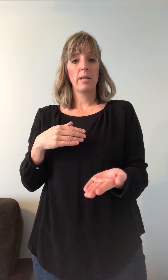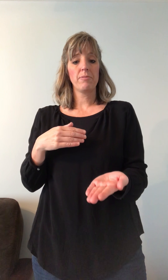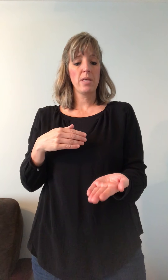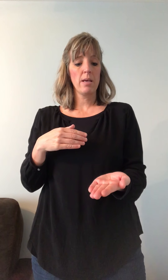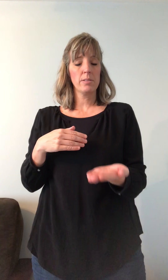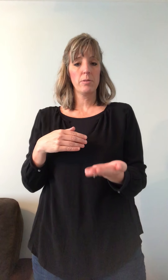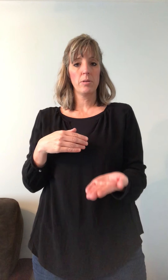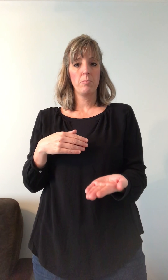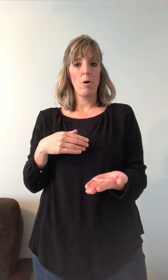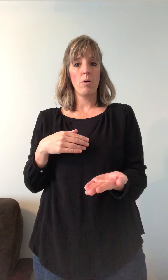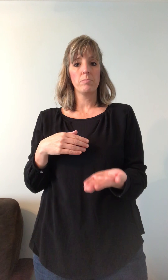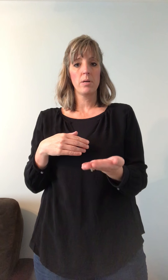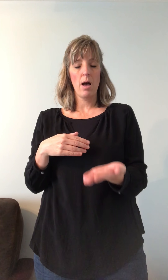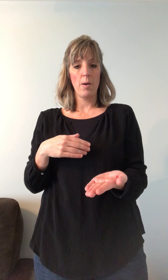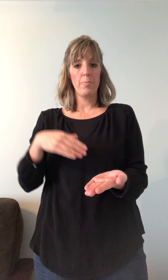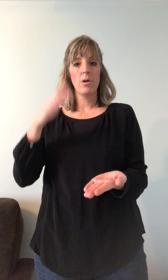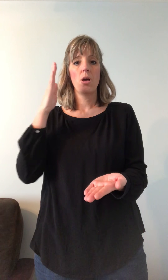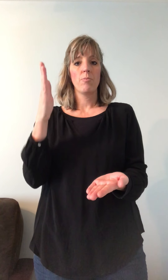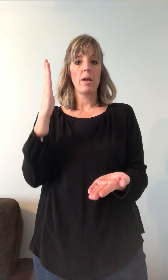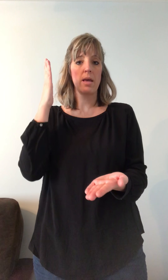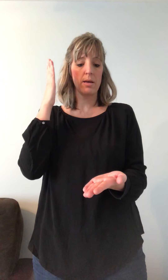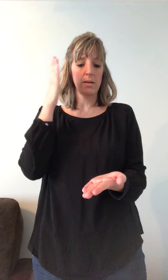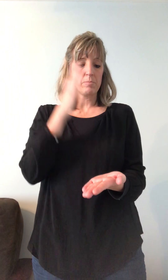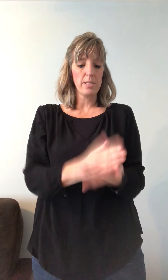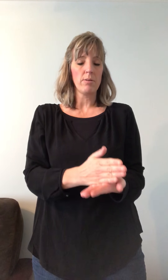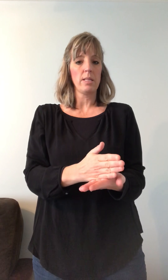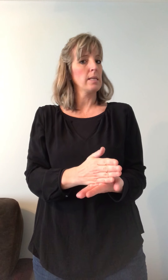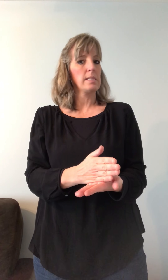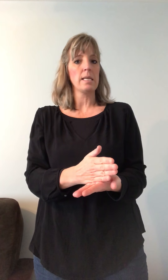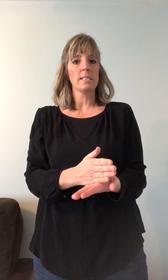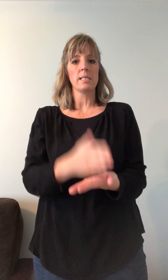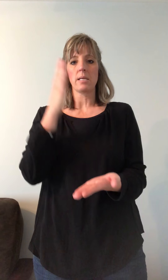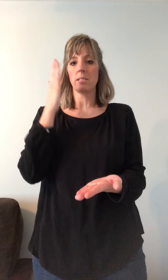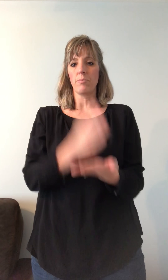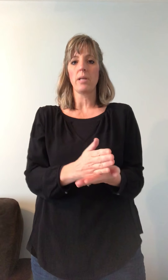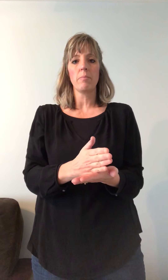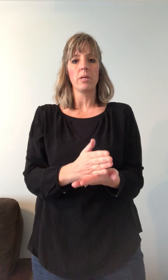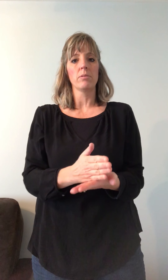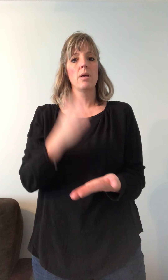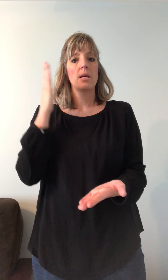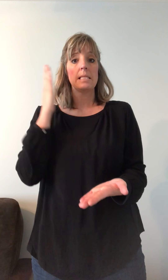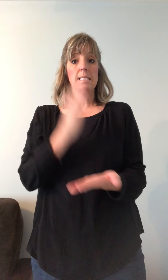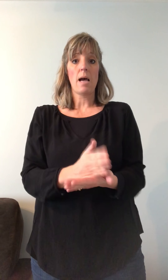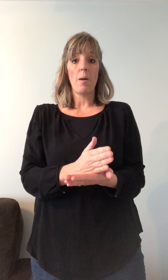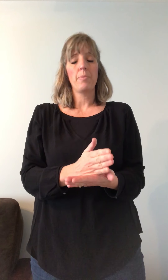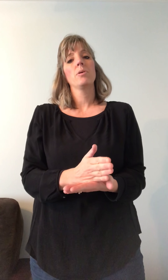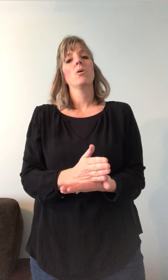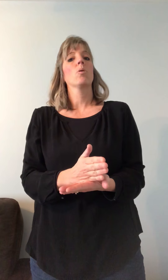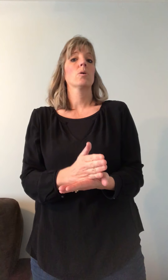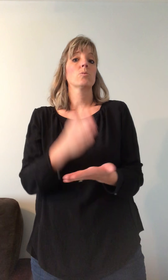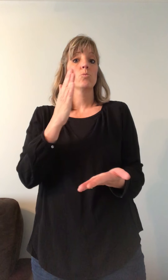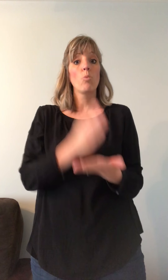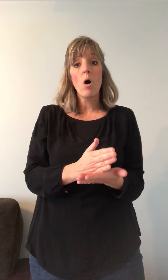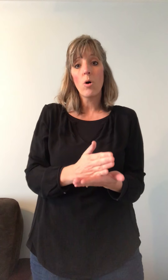left hand, palm up. Right hand comes down and like slices it, cuts it right in the middle. Stop, or